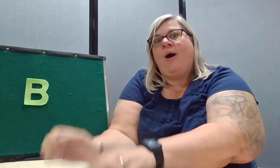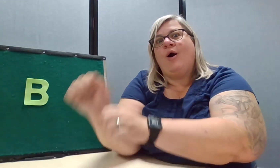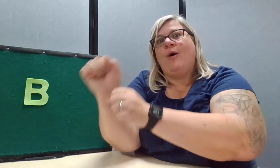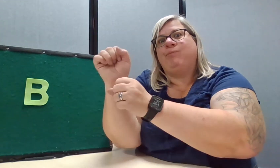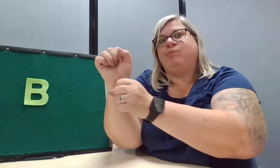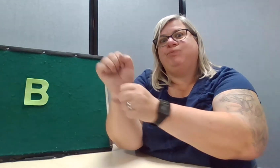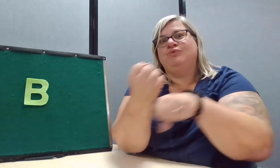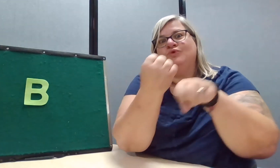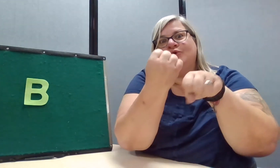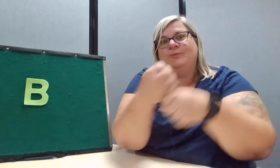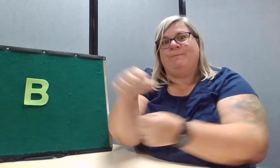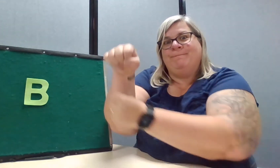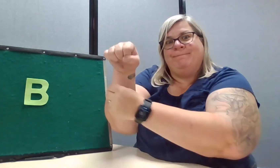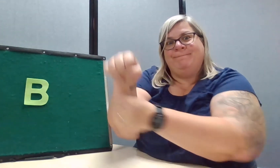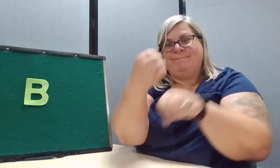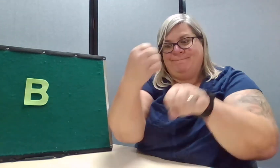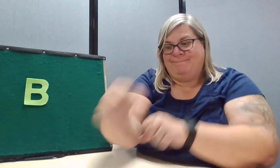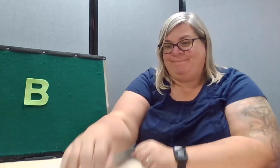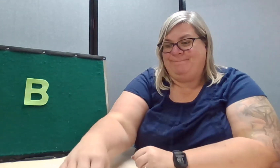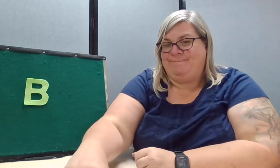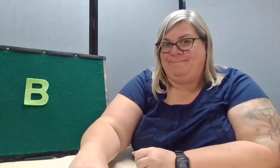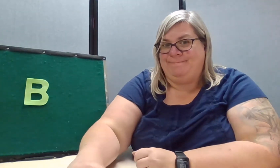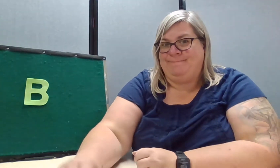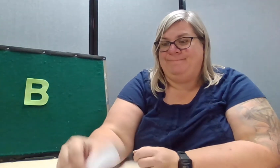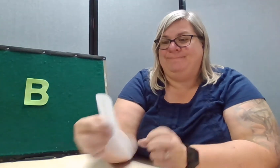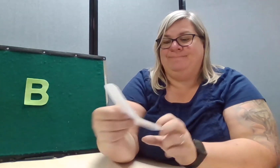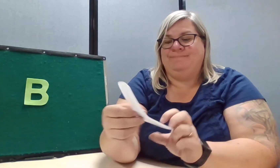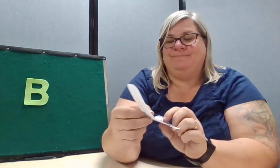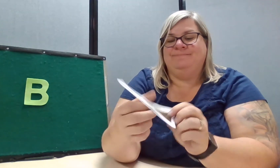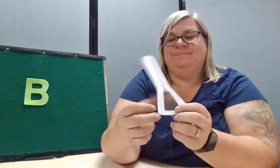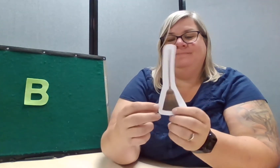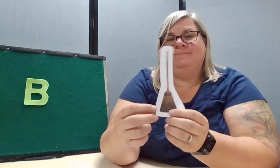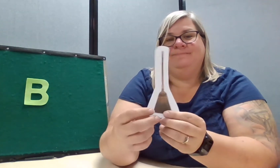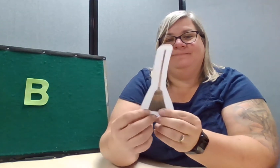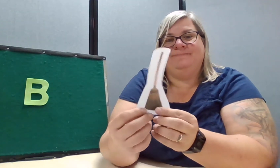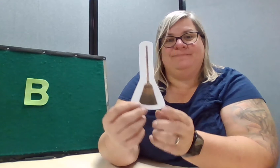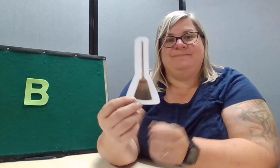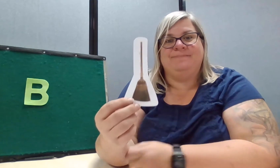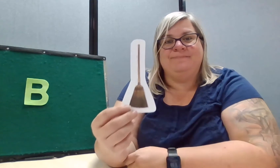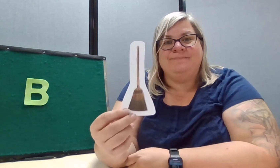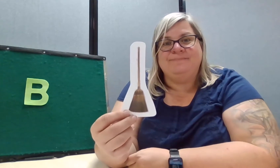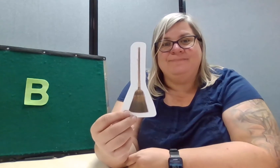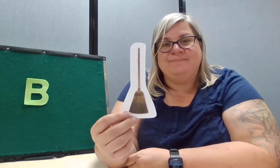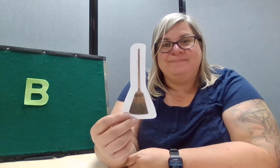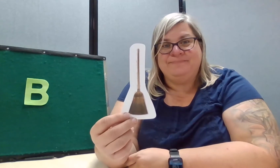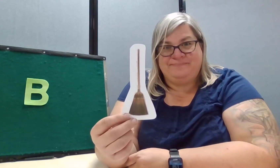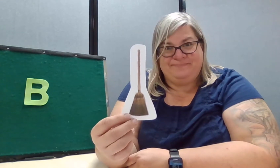What Halloween word starts with B? Broom.